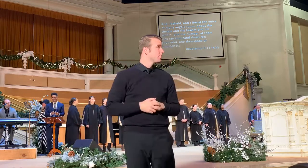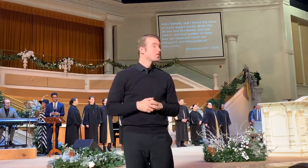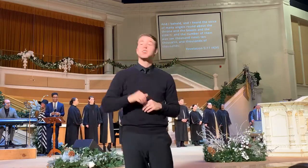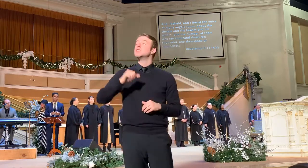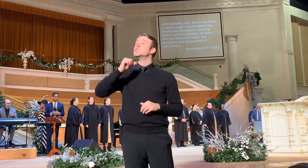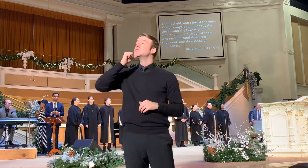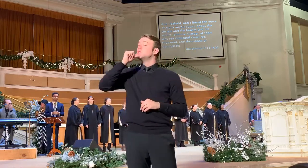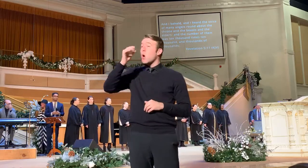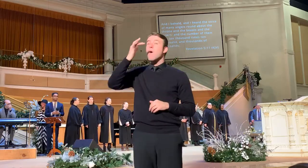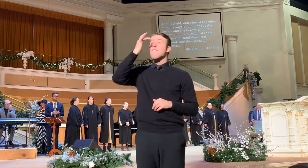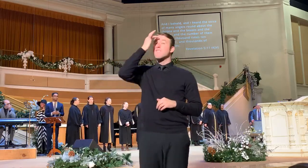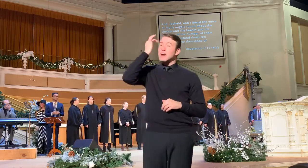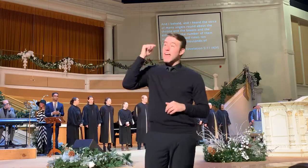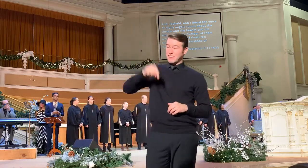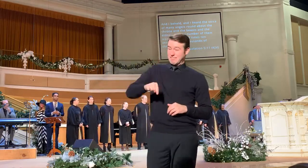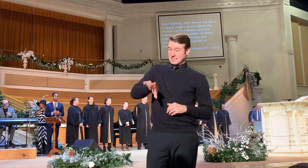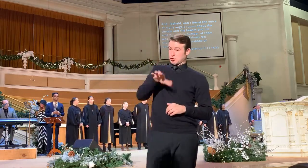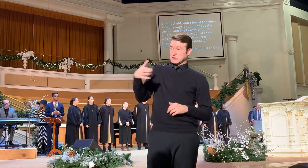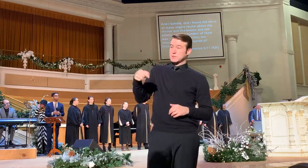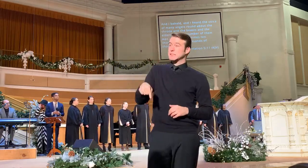don't forget this Christmas.